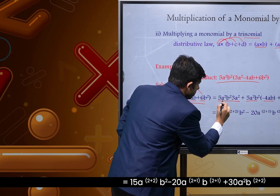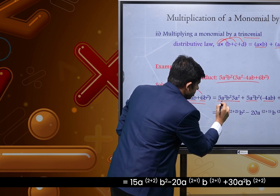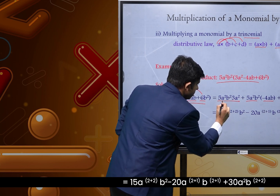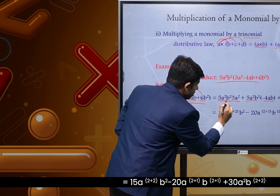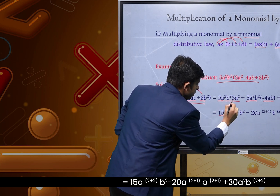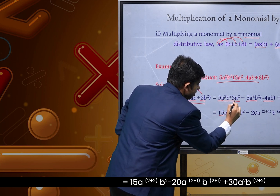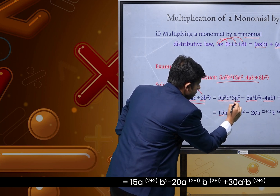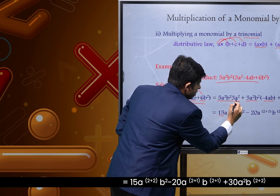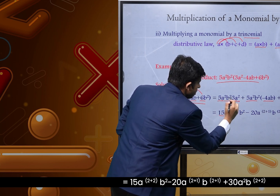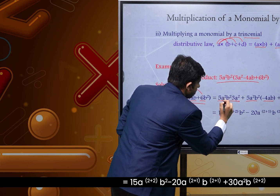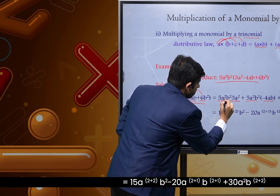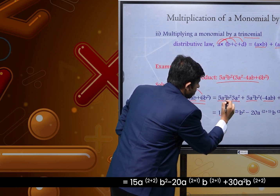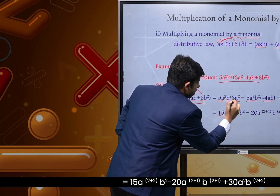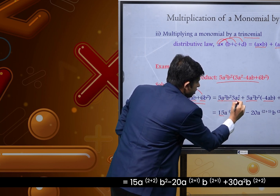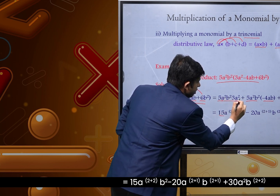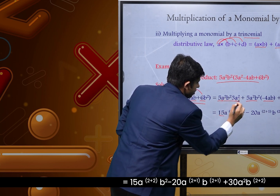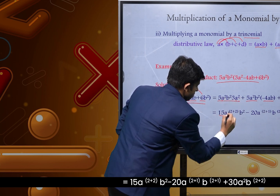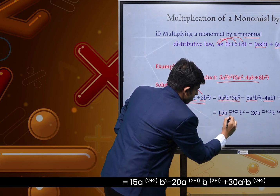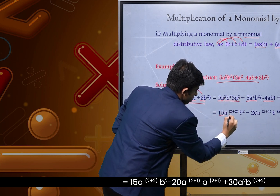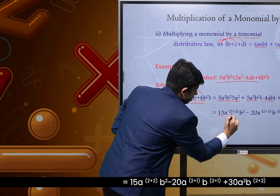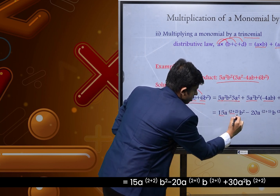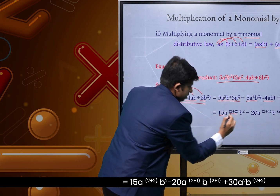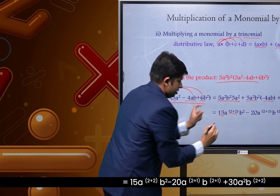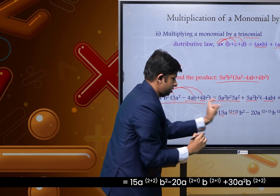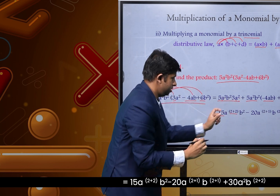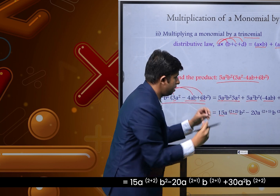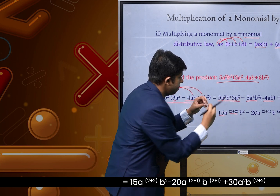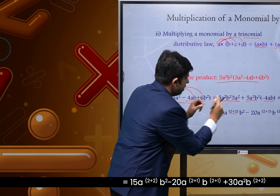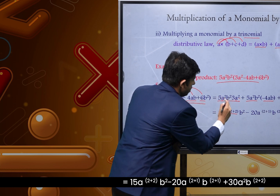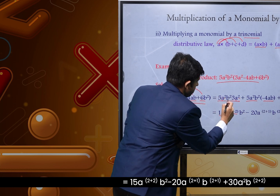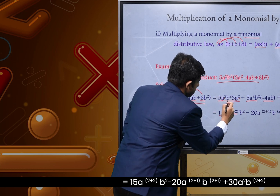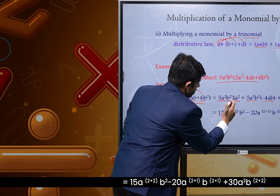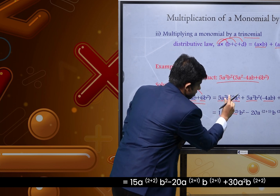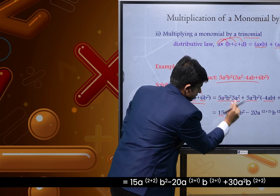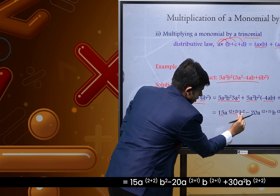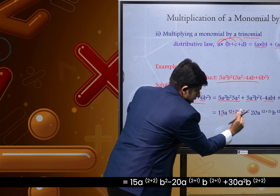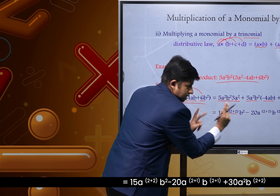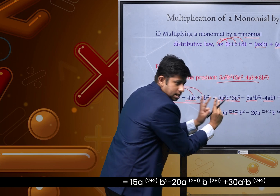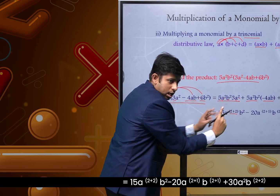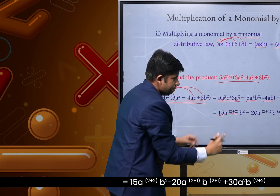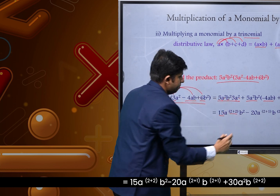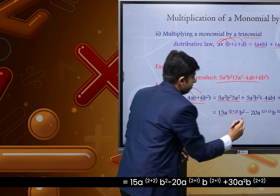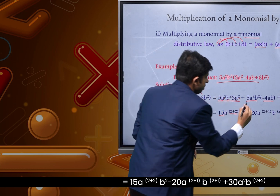b square minus 20a to the power of 2 plus 1 into b to the power of 2 plus